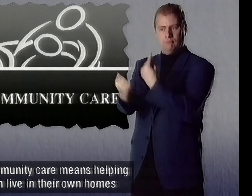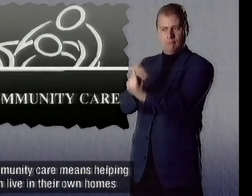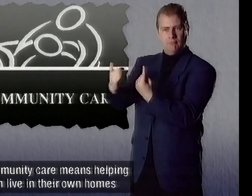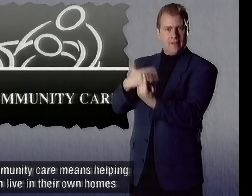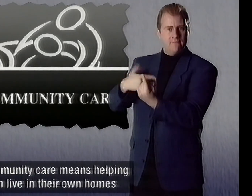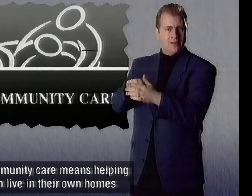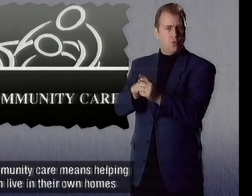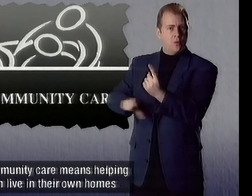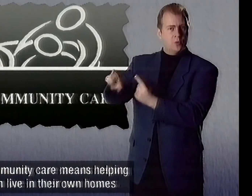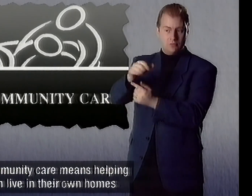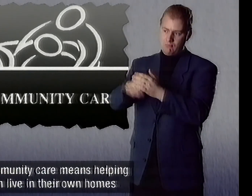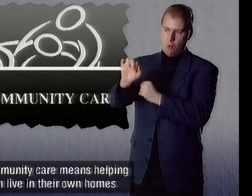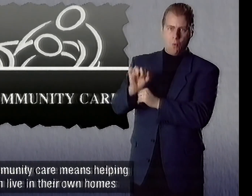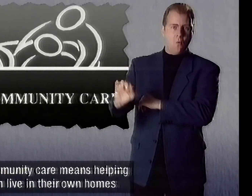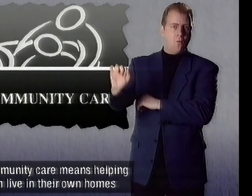own homes.